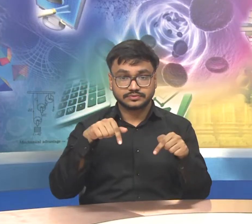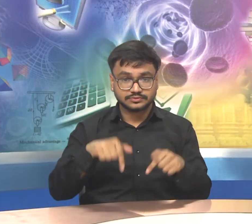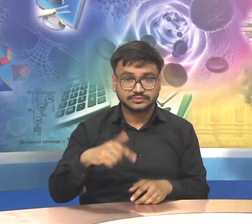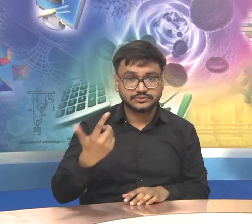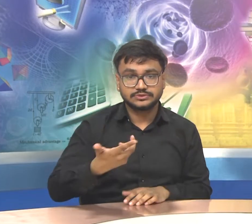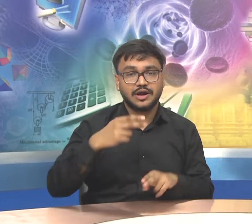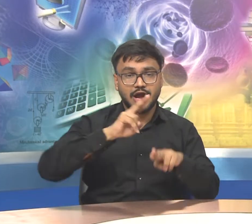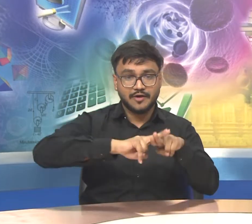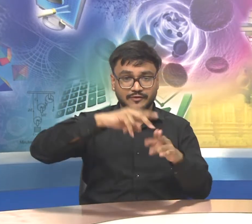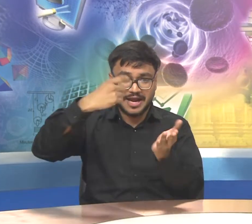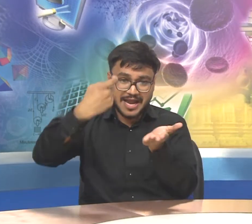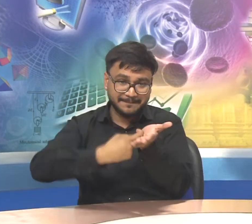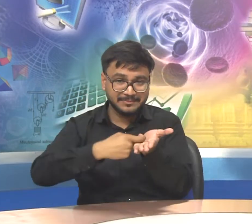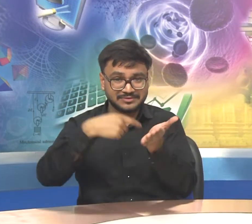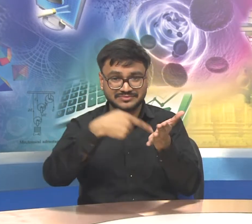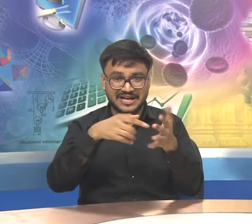changed, was defined.